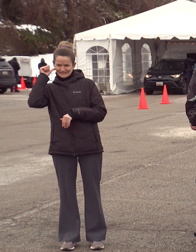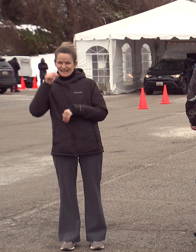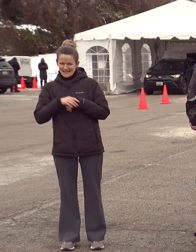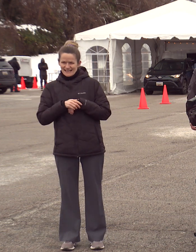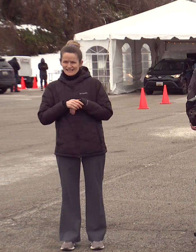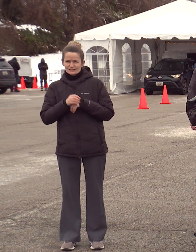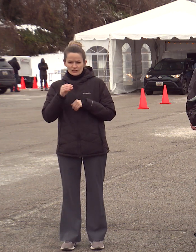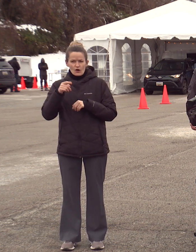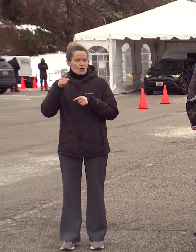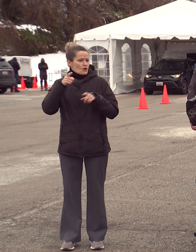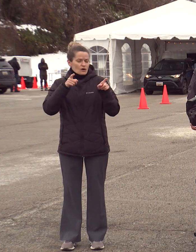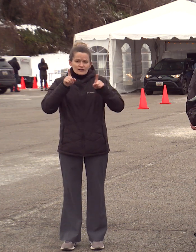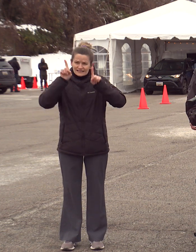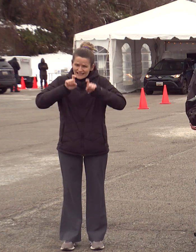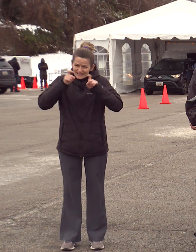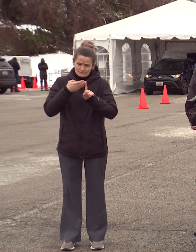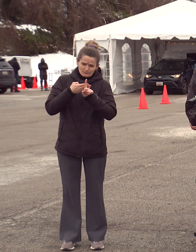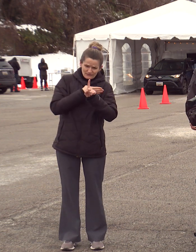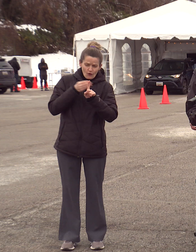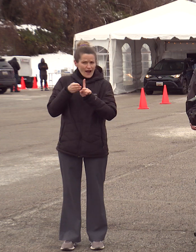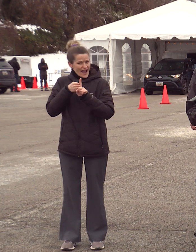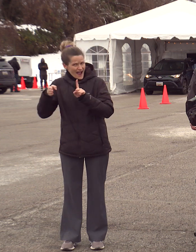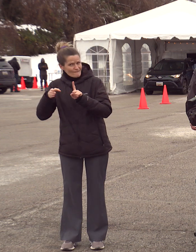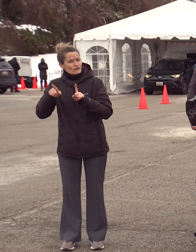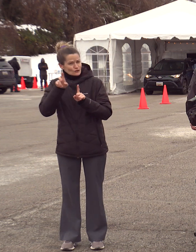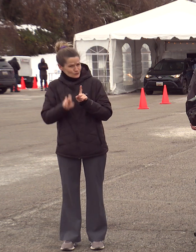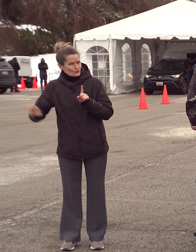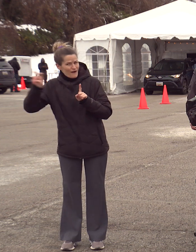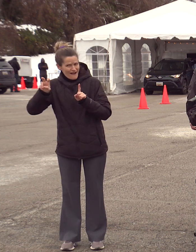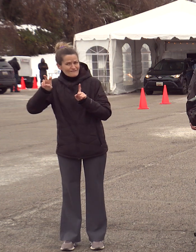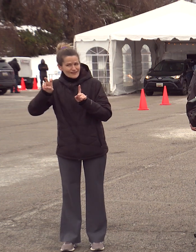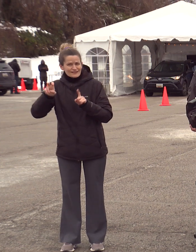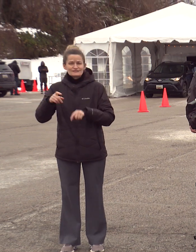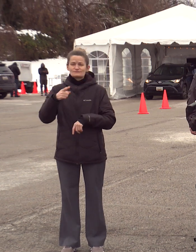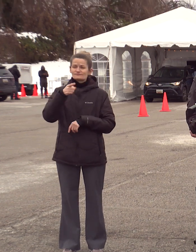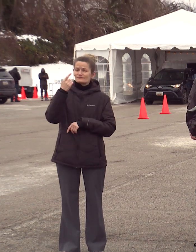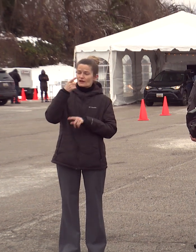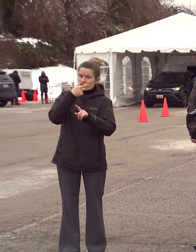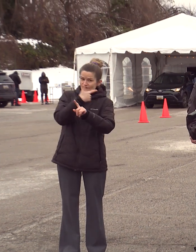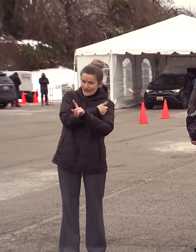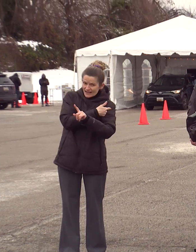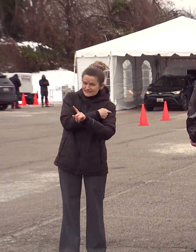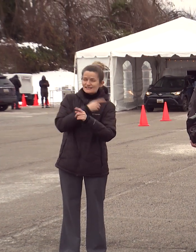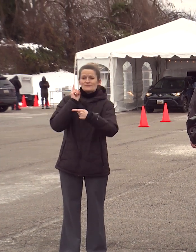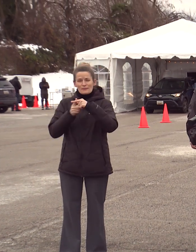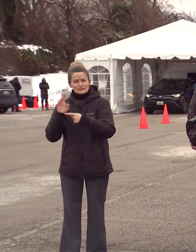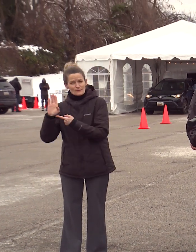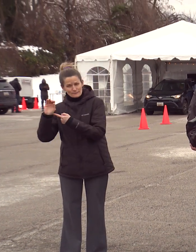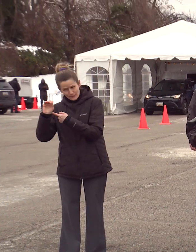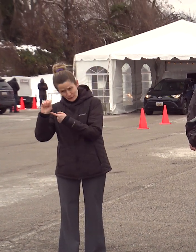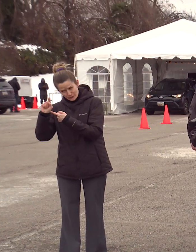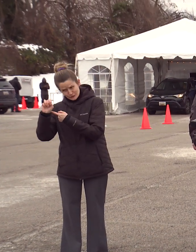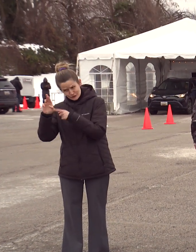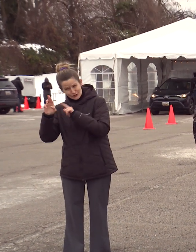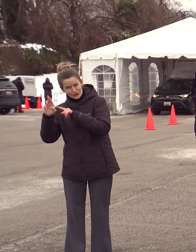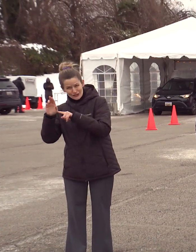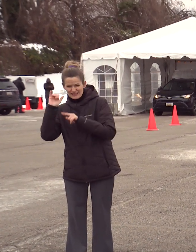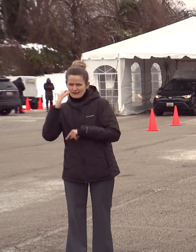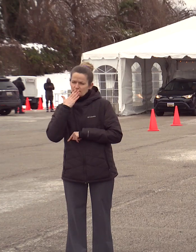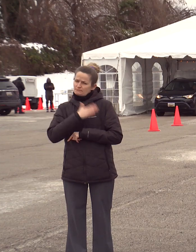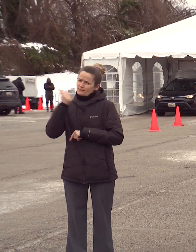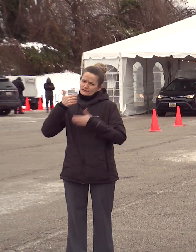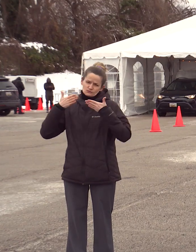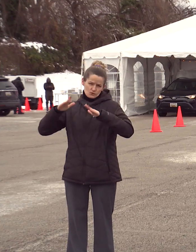after attending large gatherings. The vaccine and booster doses continue to be the best defense against